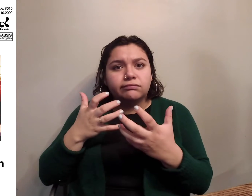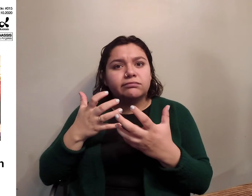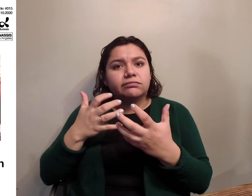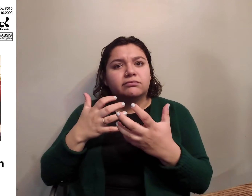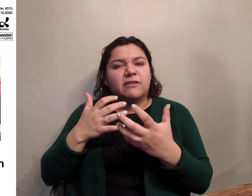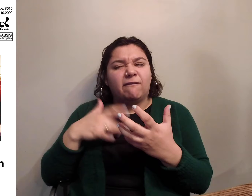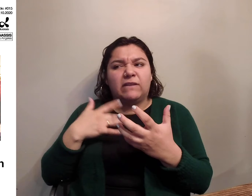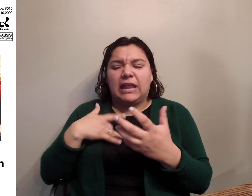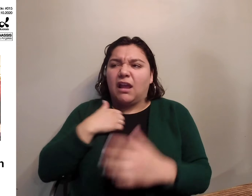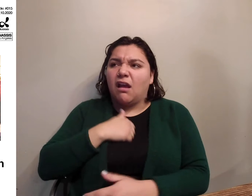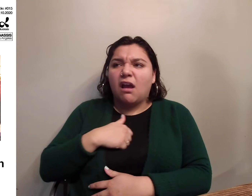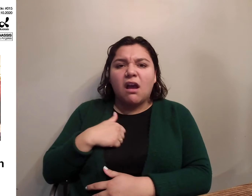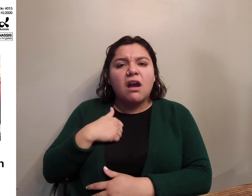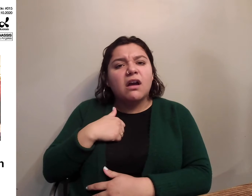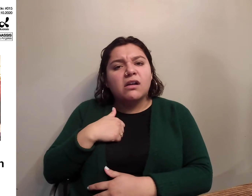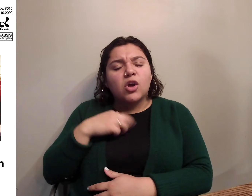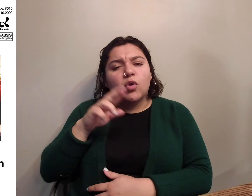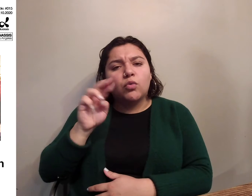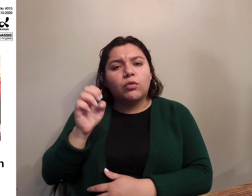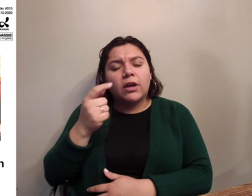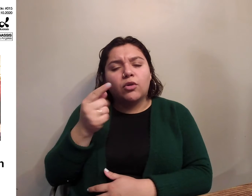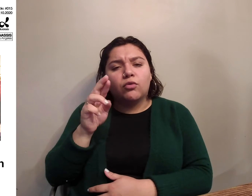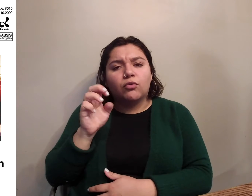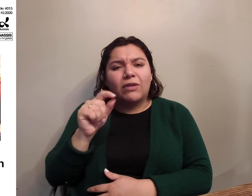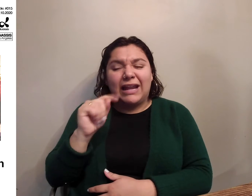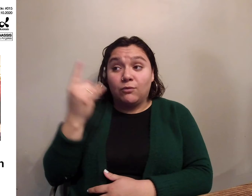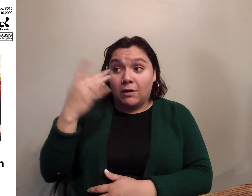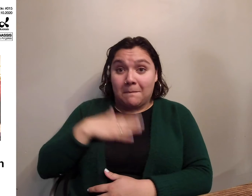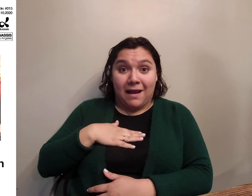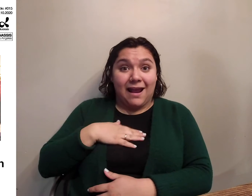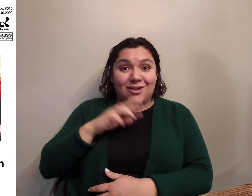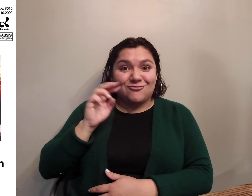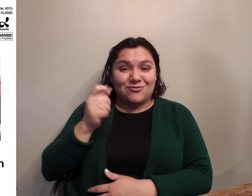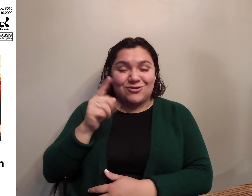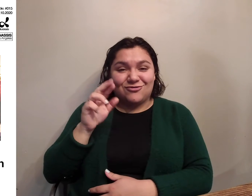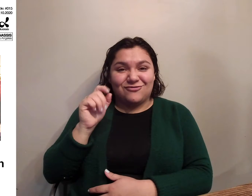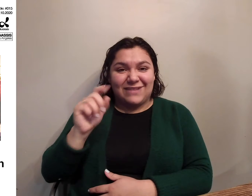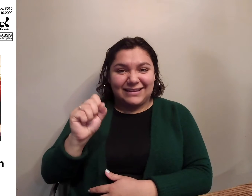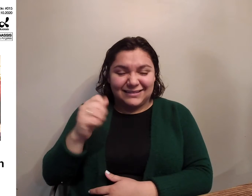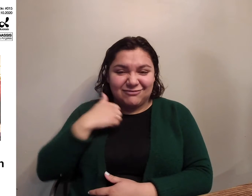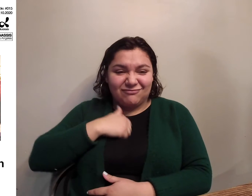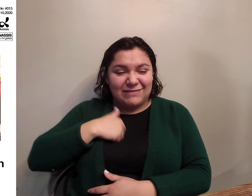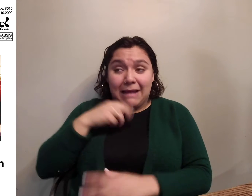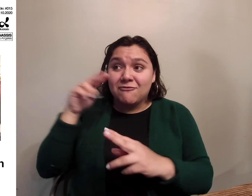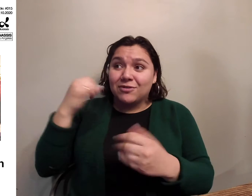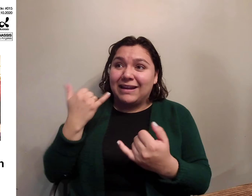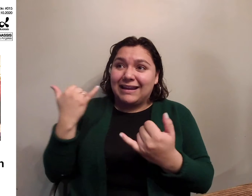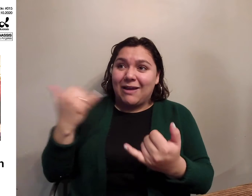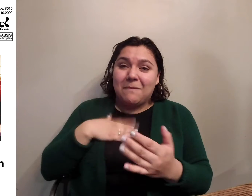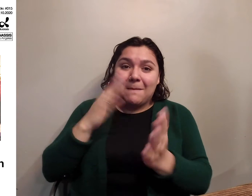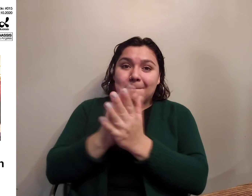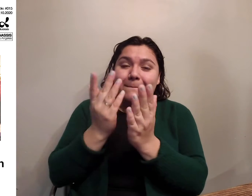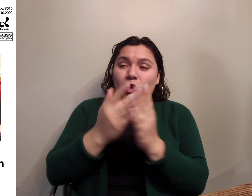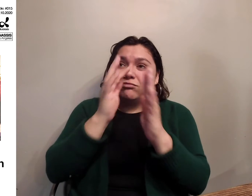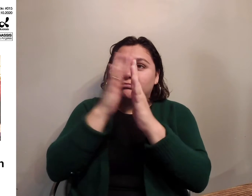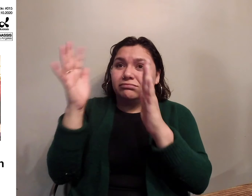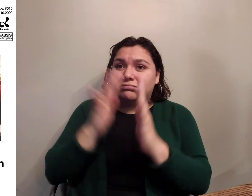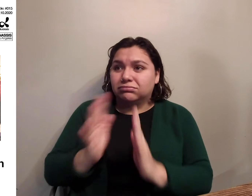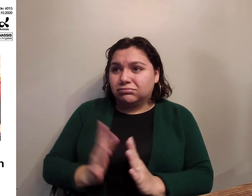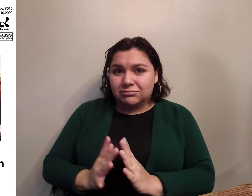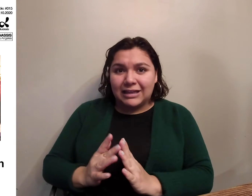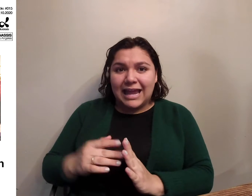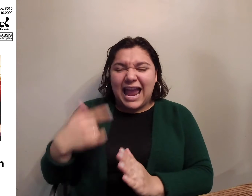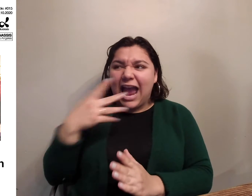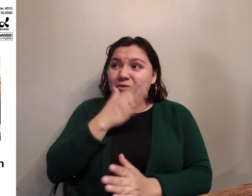isn't it? I mean, that's one of my regrets in advance. I'm looking at my bookshelf right now and thinking, I will